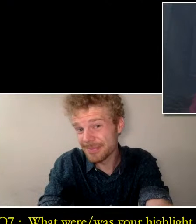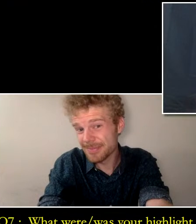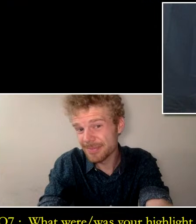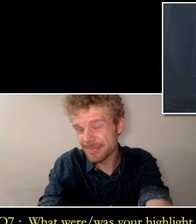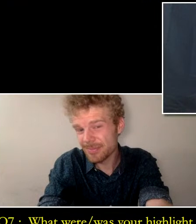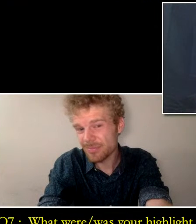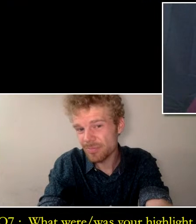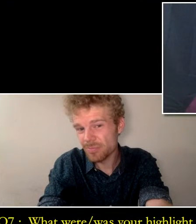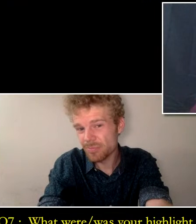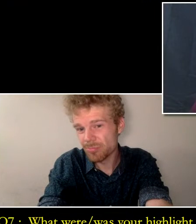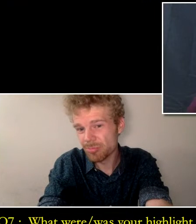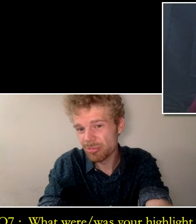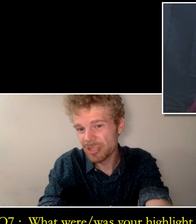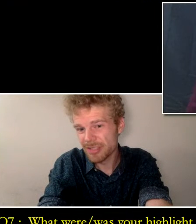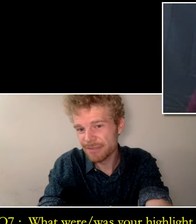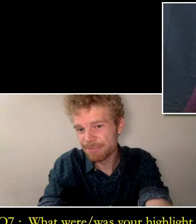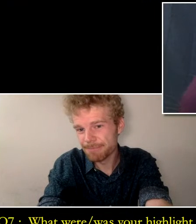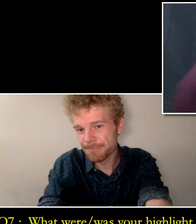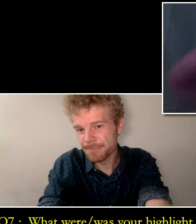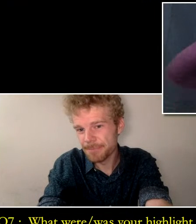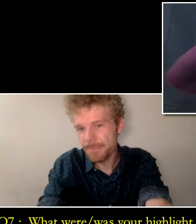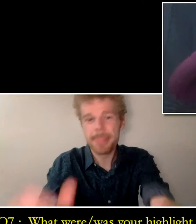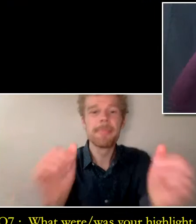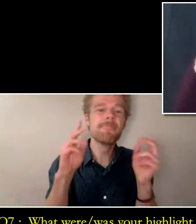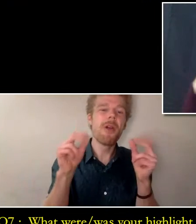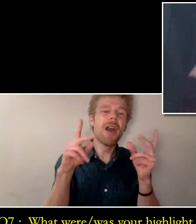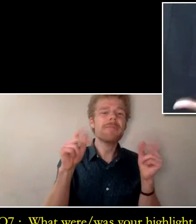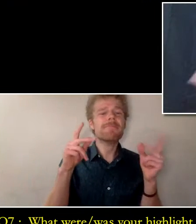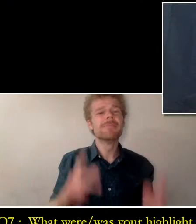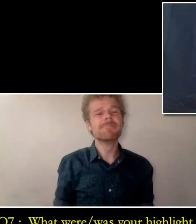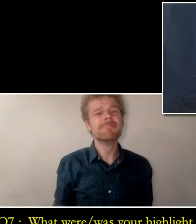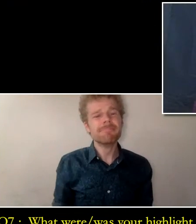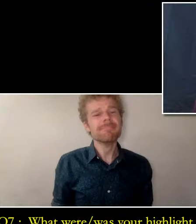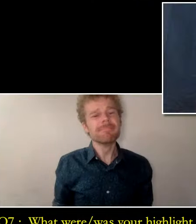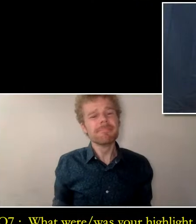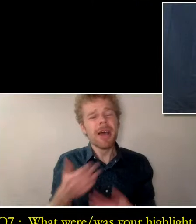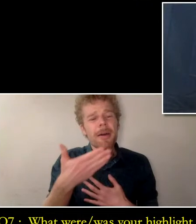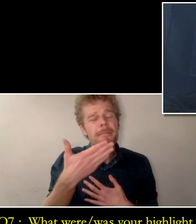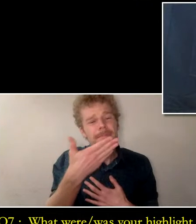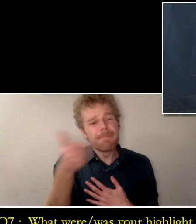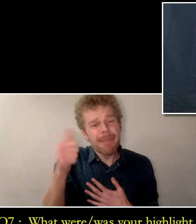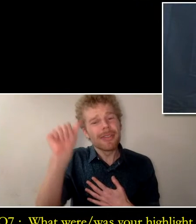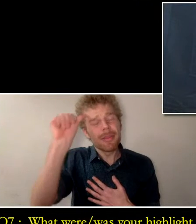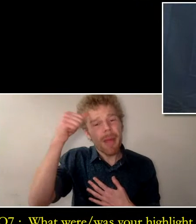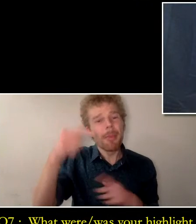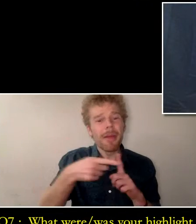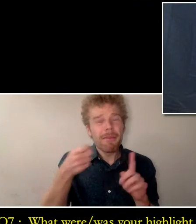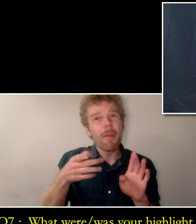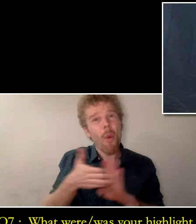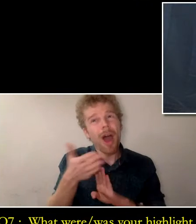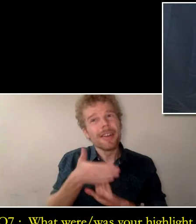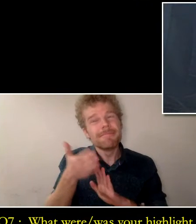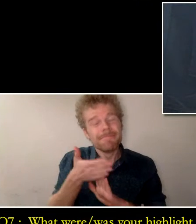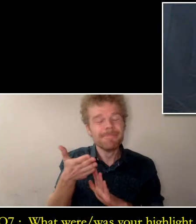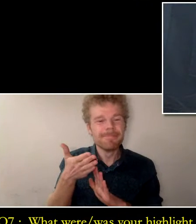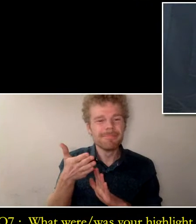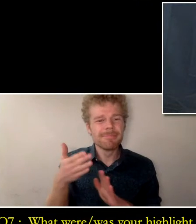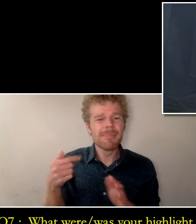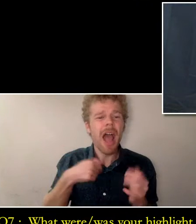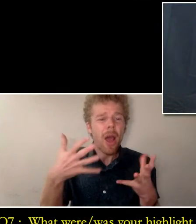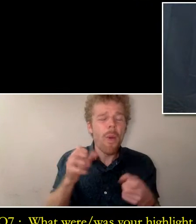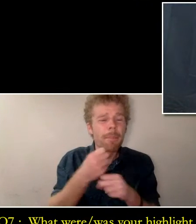Rico, do you want to start? Yeah, something you look back on and something that you remember. No, go ahead, Rob. Go